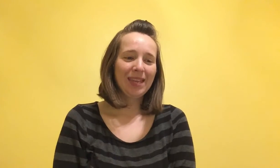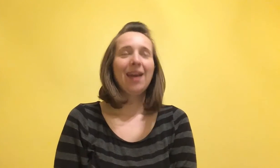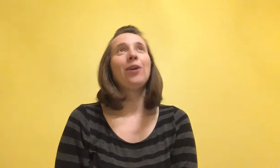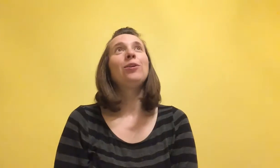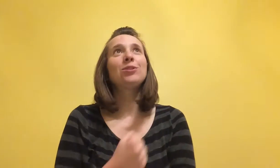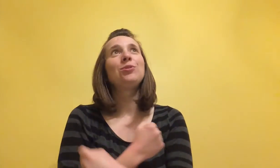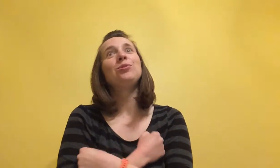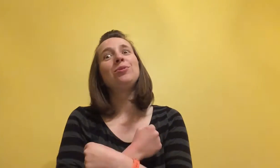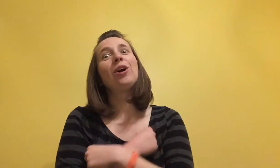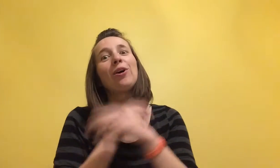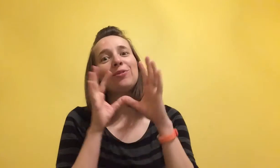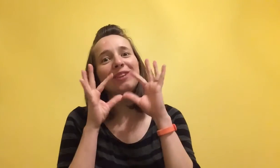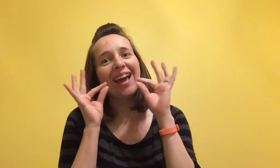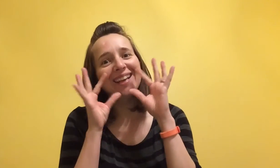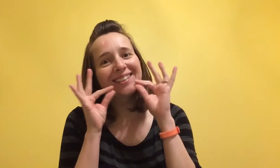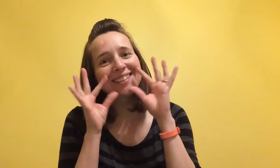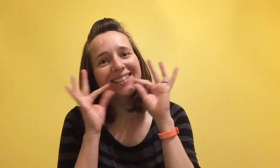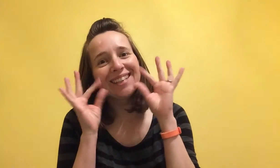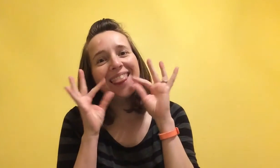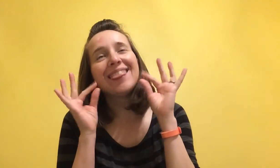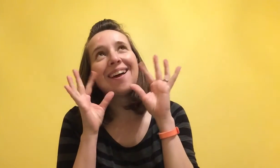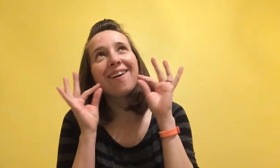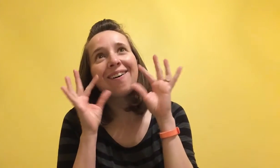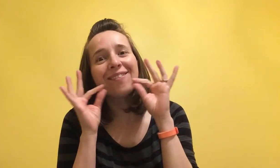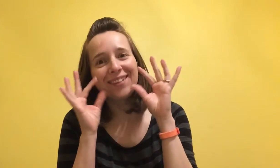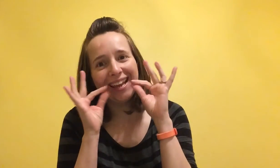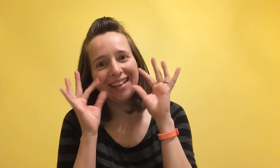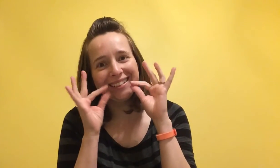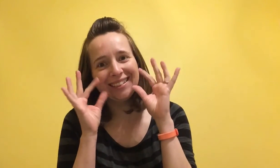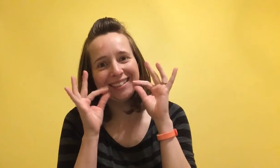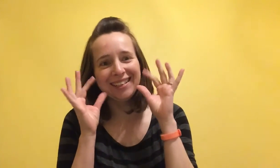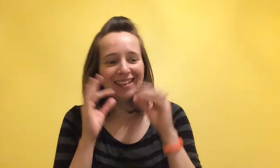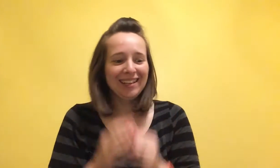I also do love cats. I love cats.